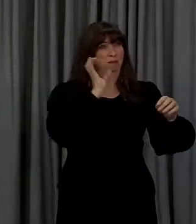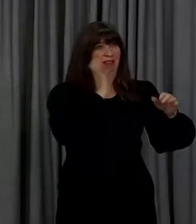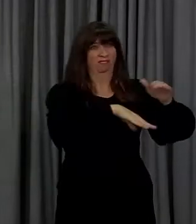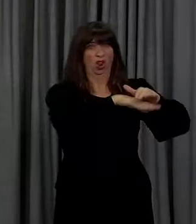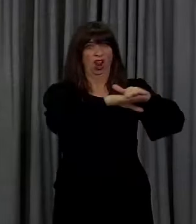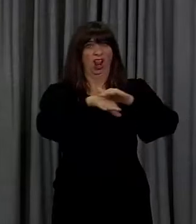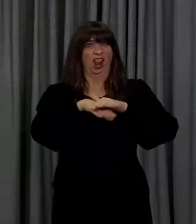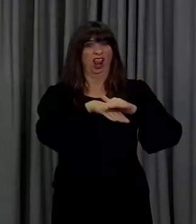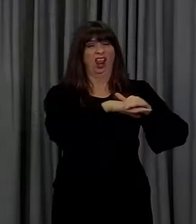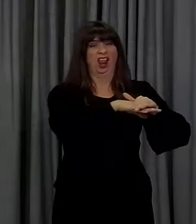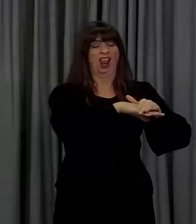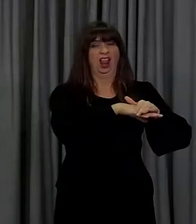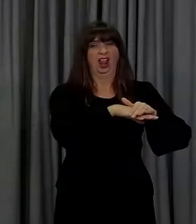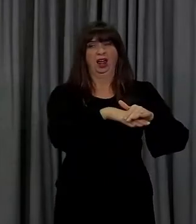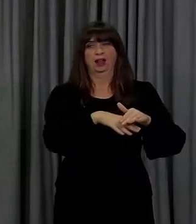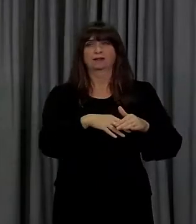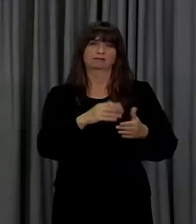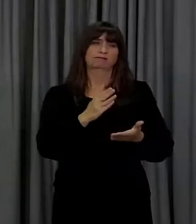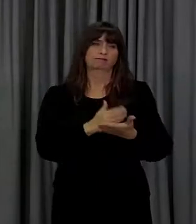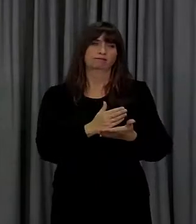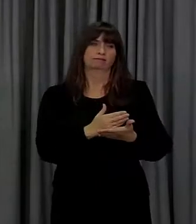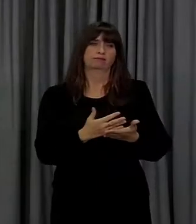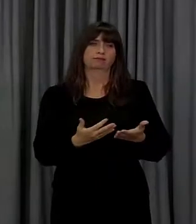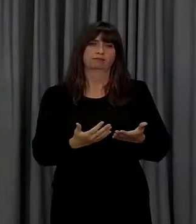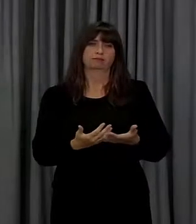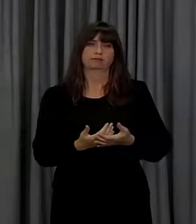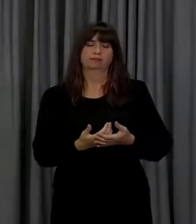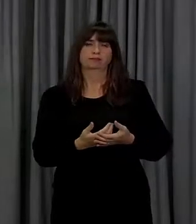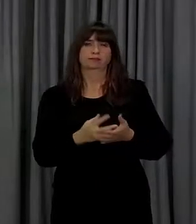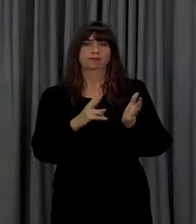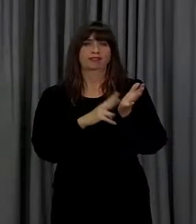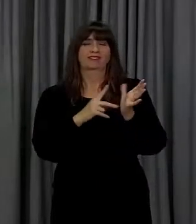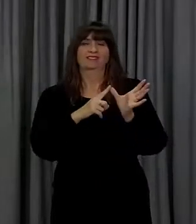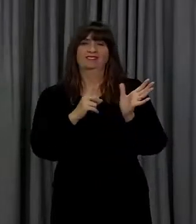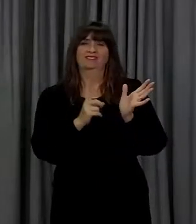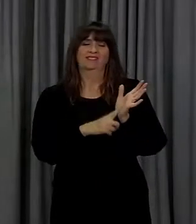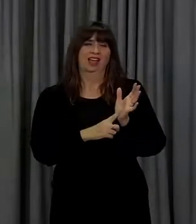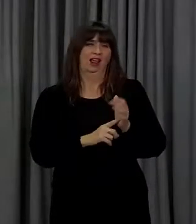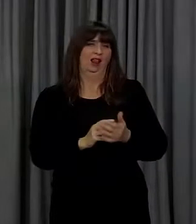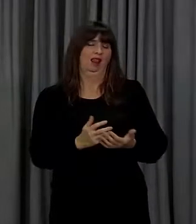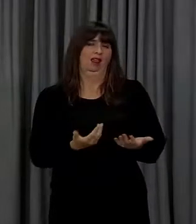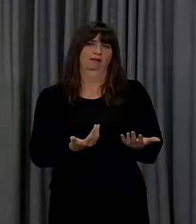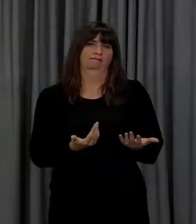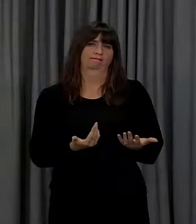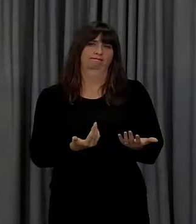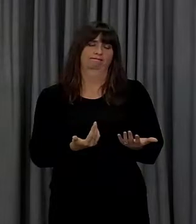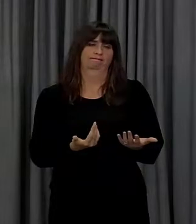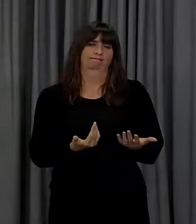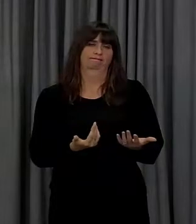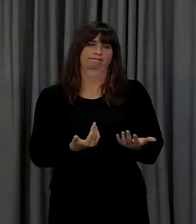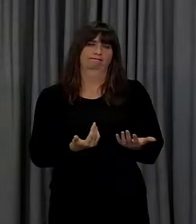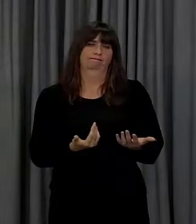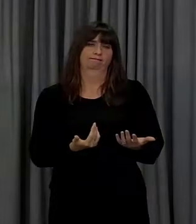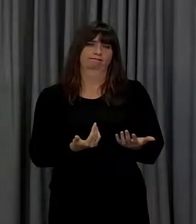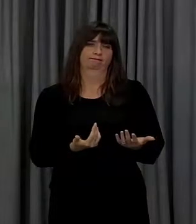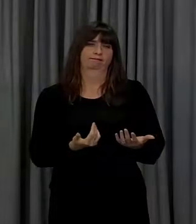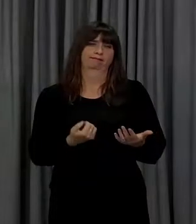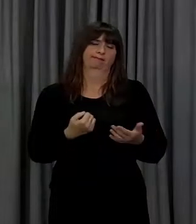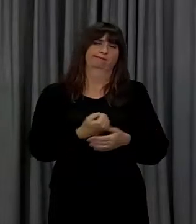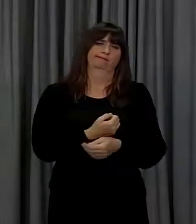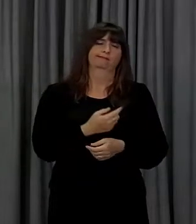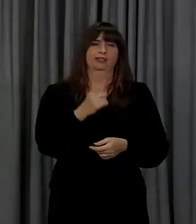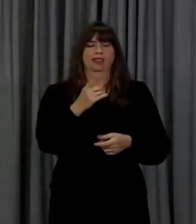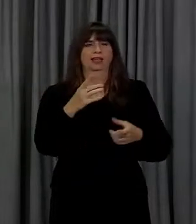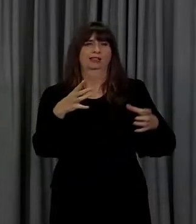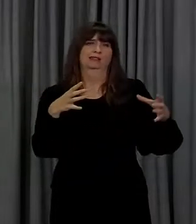perhaps we shouldn't be cohorting people in the way that Val was cohorted with some people who perhaps she shouldn't have been cohorted with.